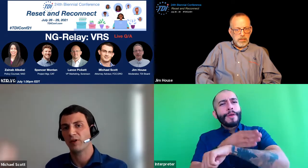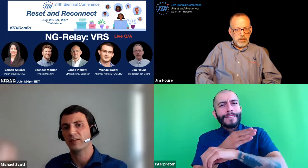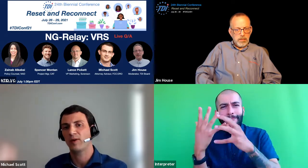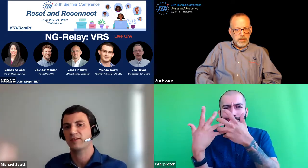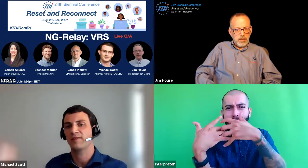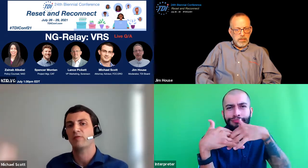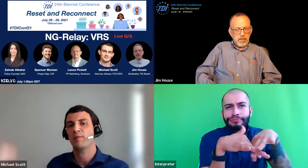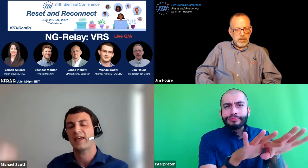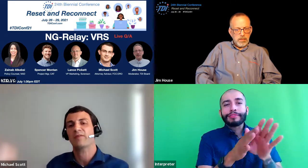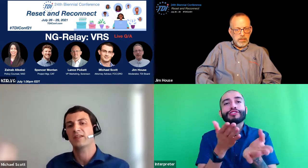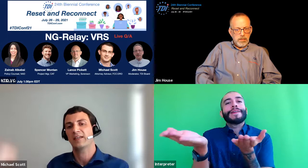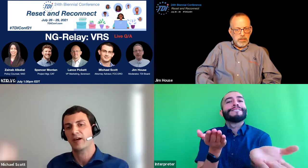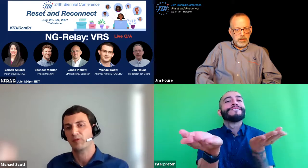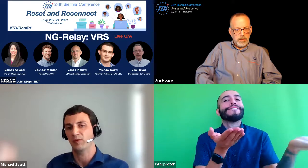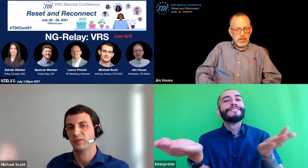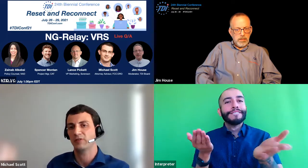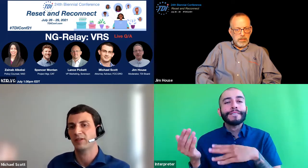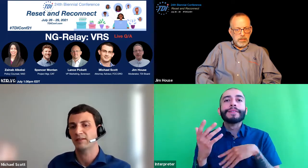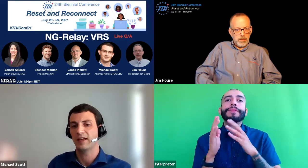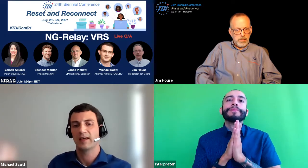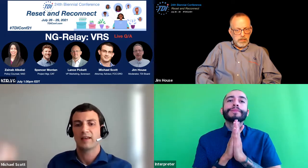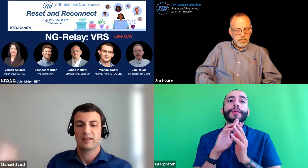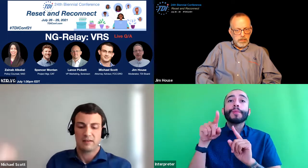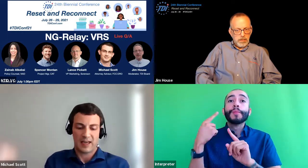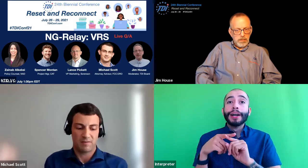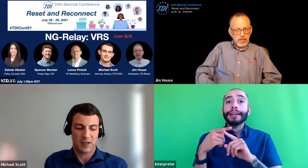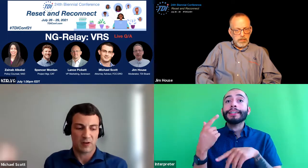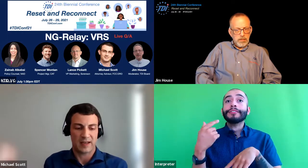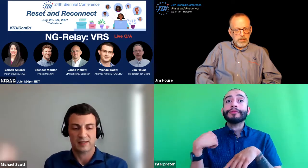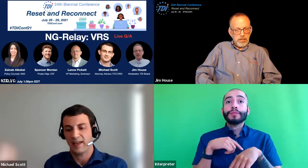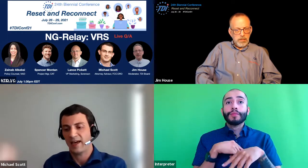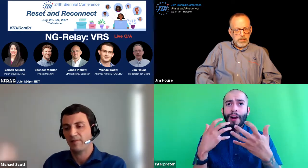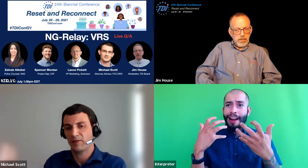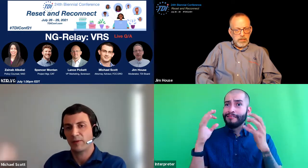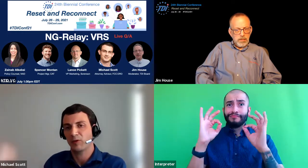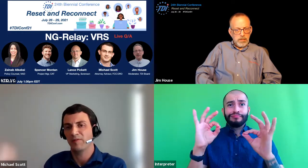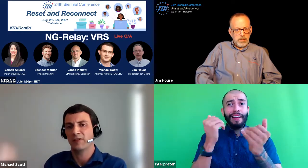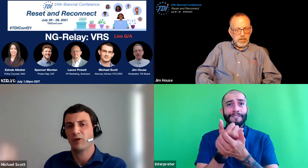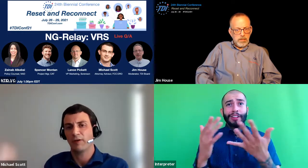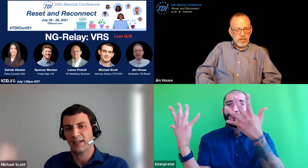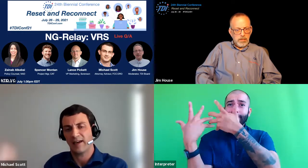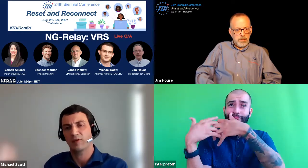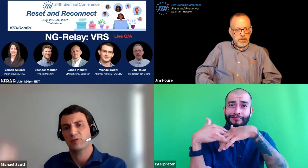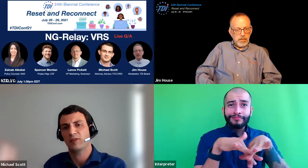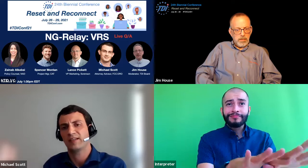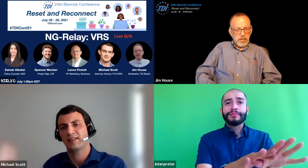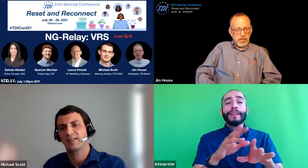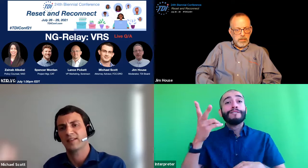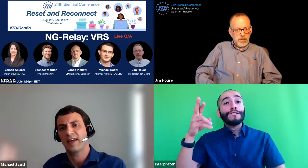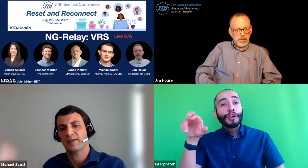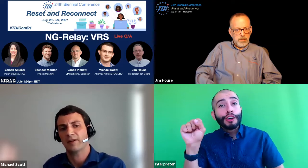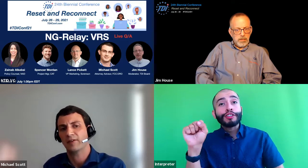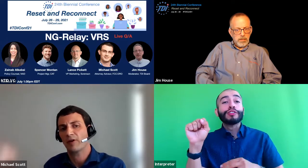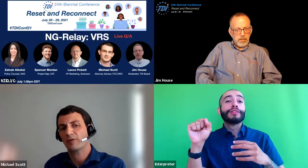when we're looking at the question of how do we make everything interoperable, so that you can have VRS and have interoperable video calling and have those two things